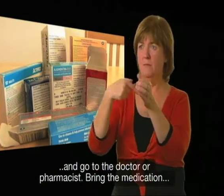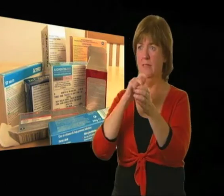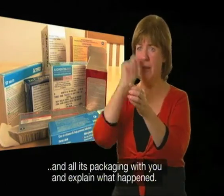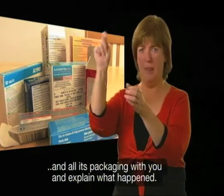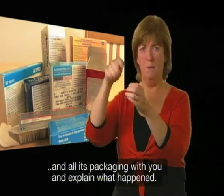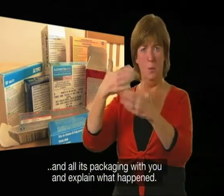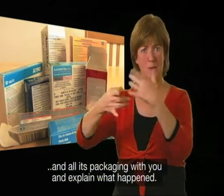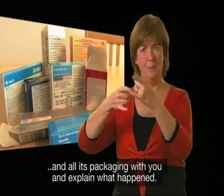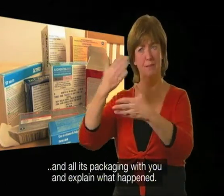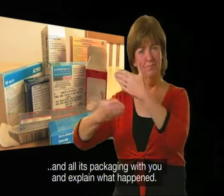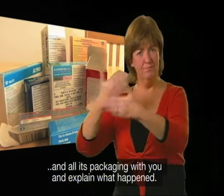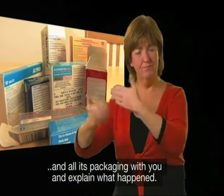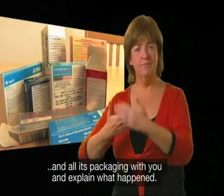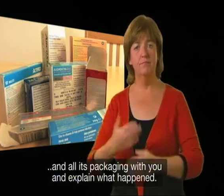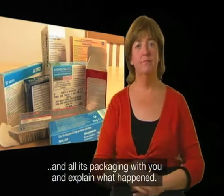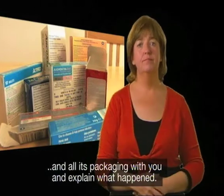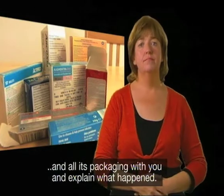its packaging with you and explain what happened.